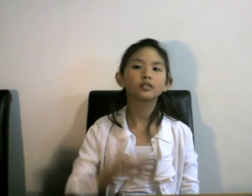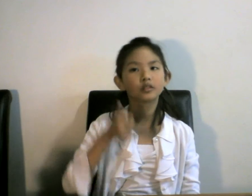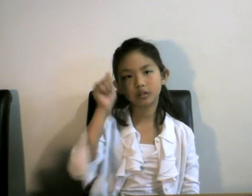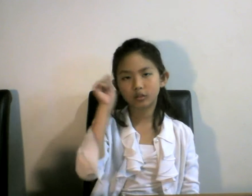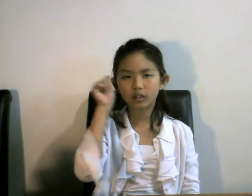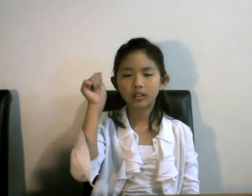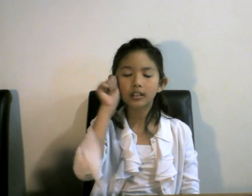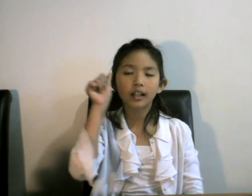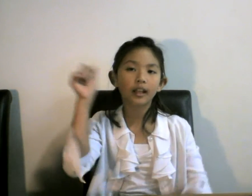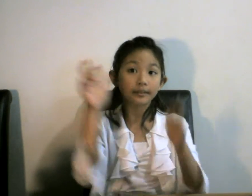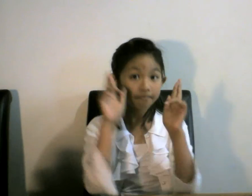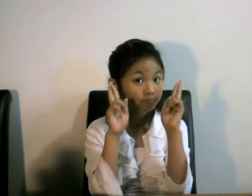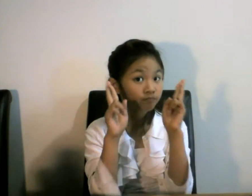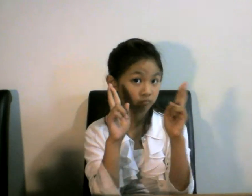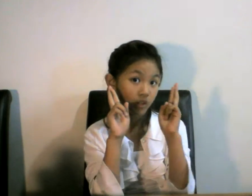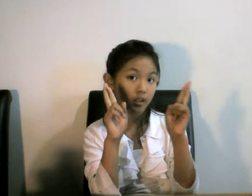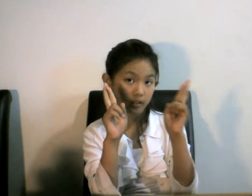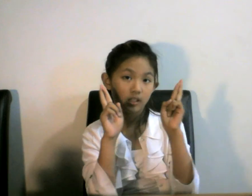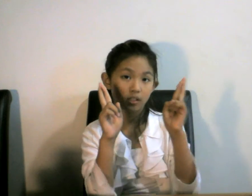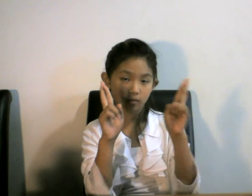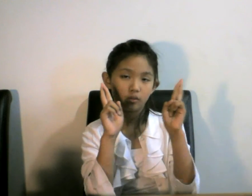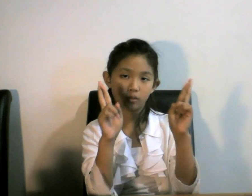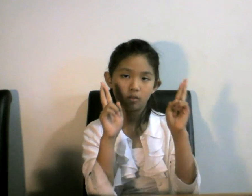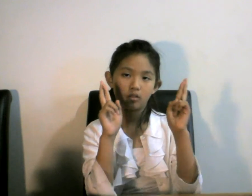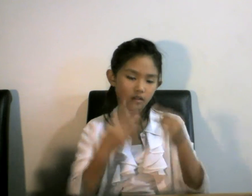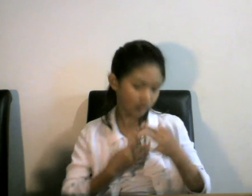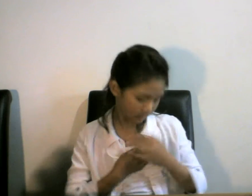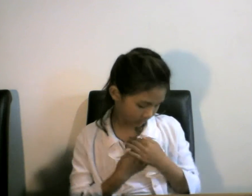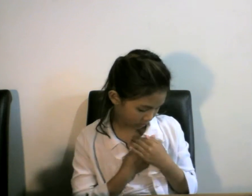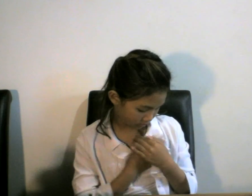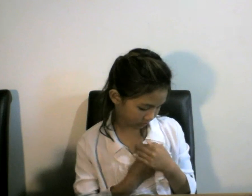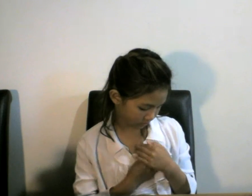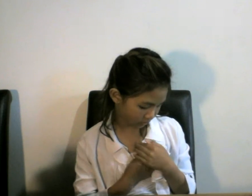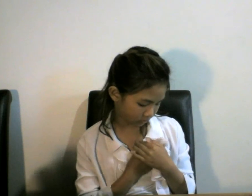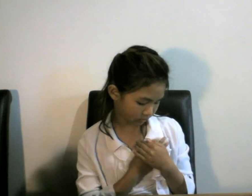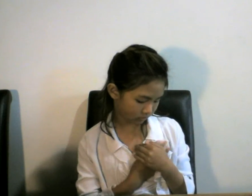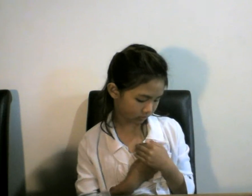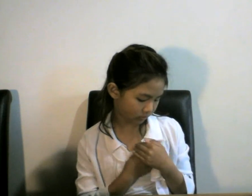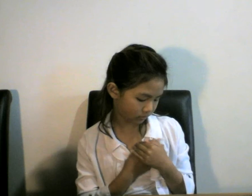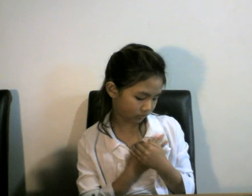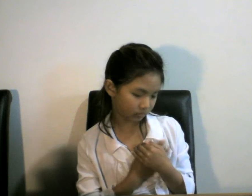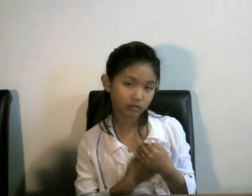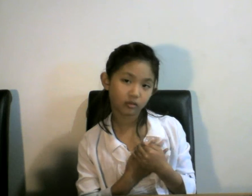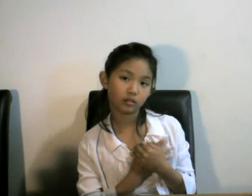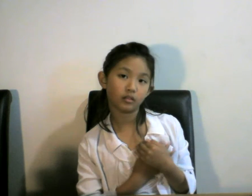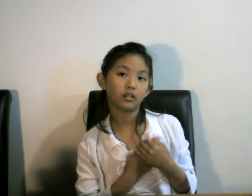you know that there's still a chance for you? 'Cause there's a spark in you. You just gotta